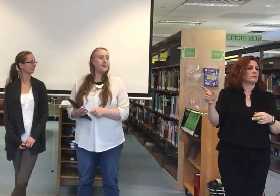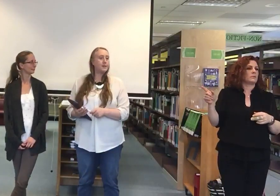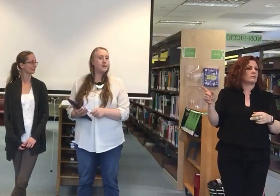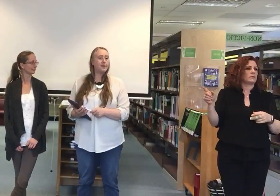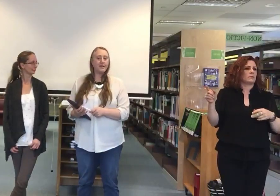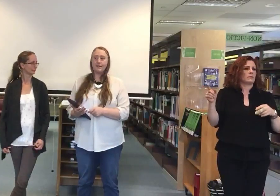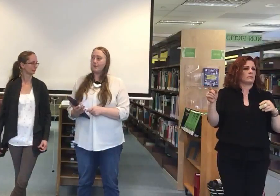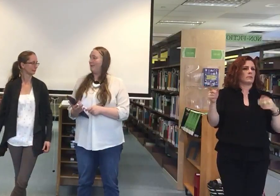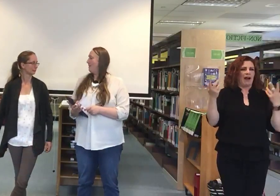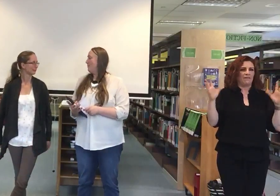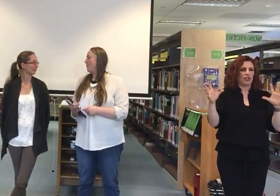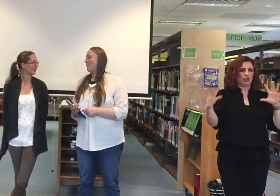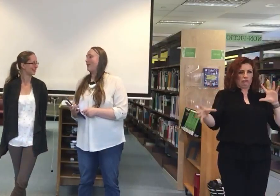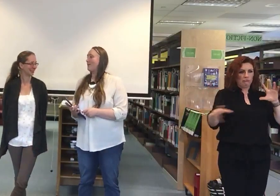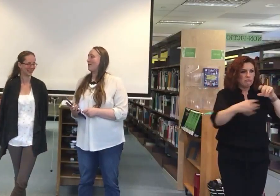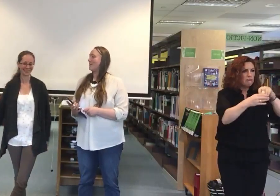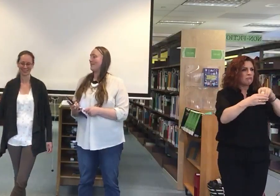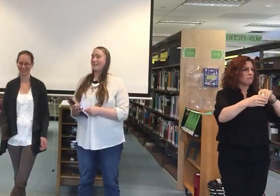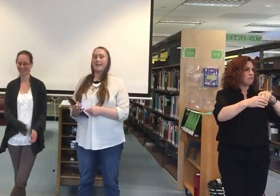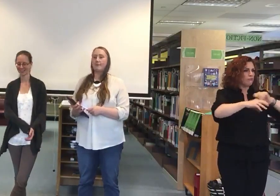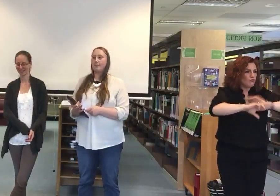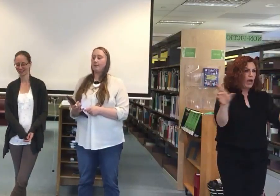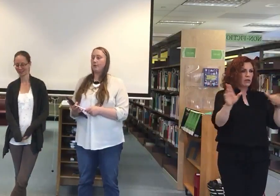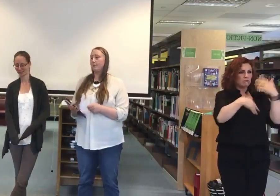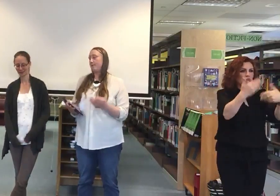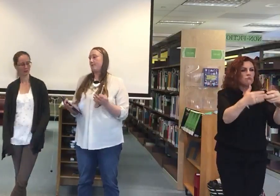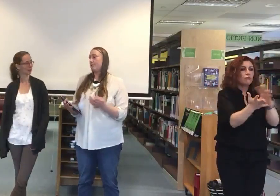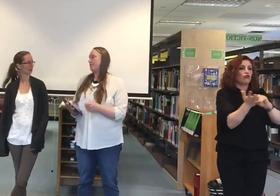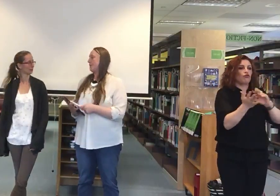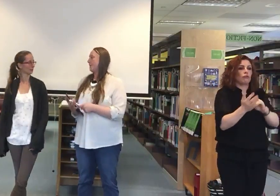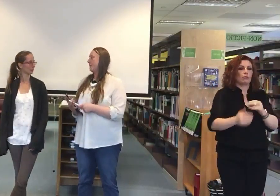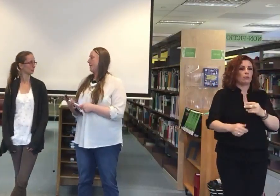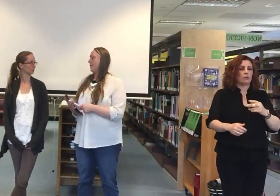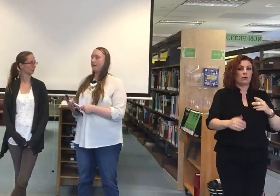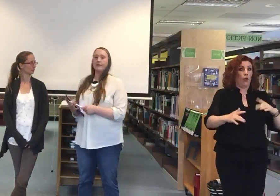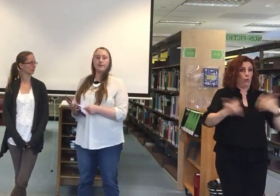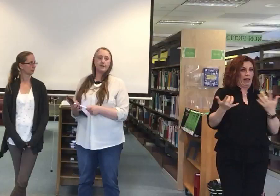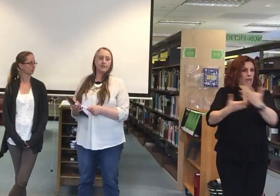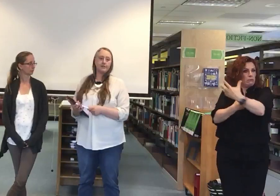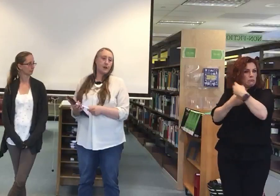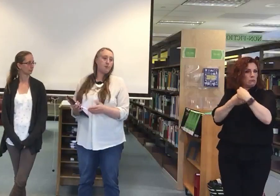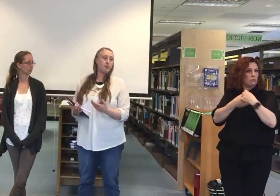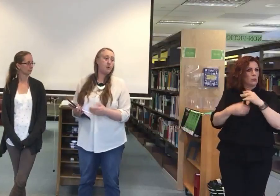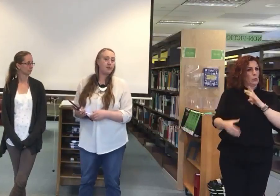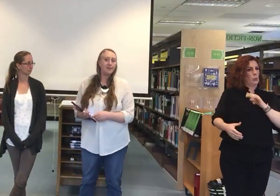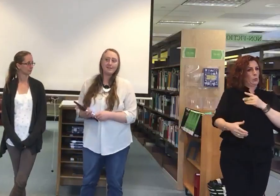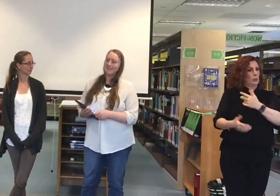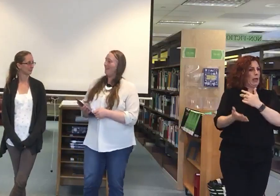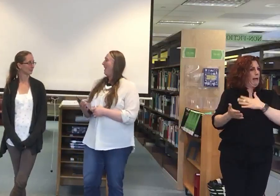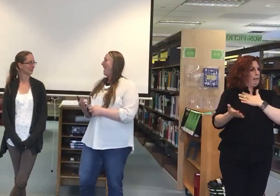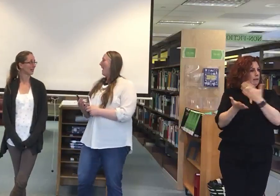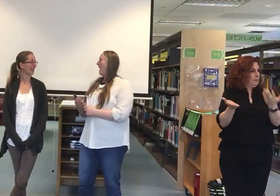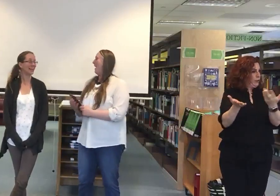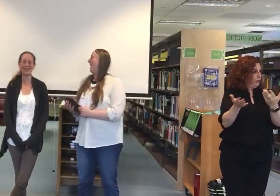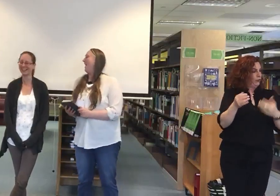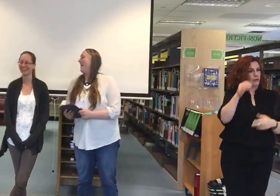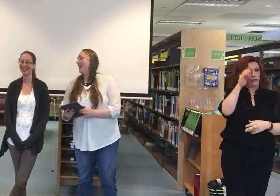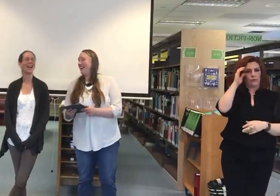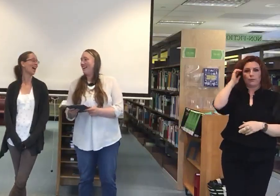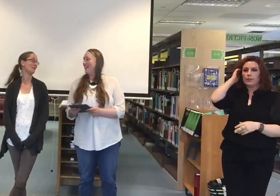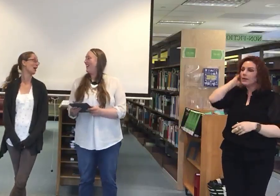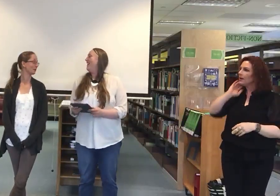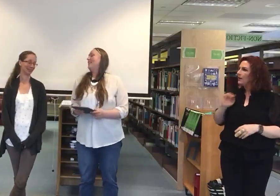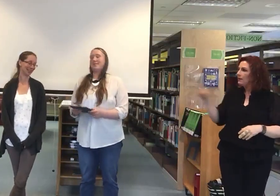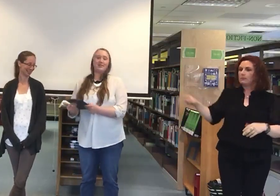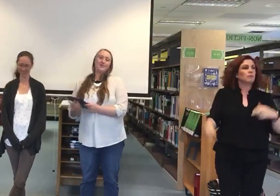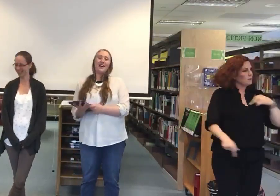dived right into it, had both feet first, and we're thrilled she's here, and we think that she's happy to be with us.